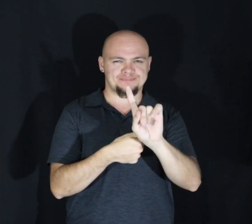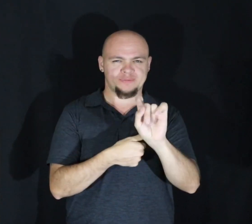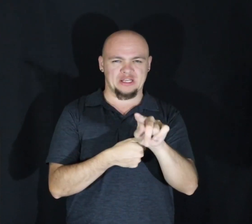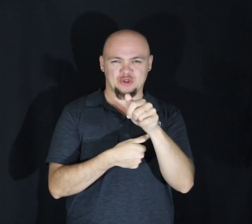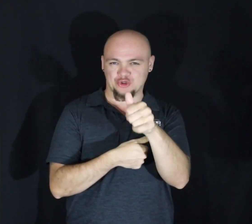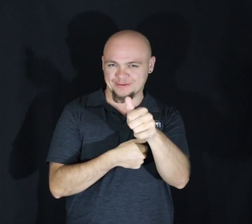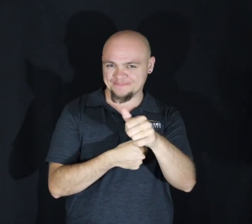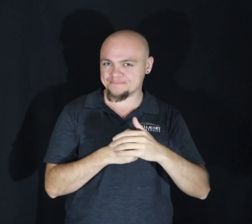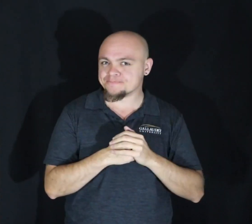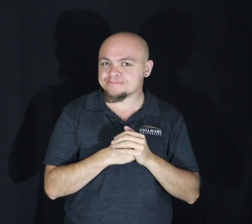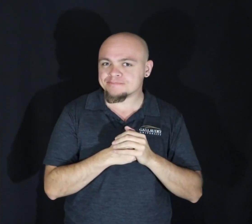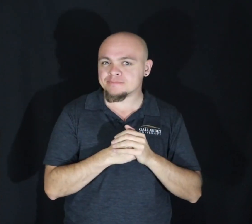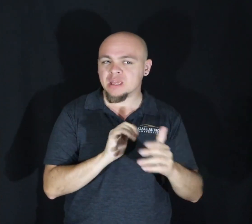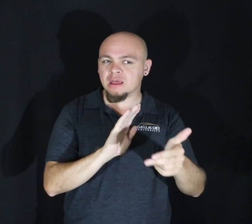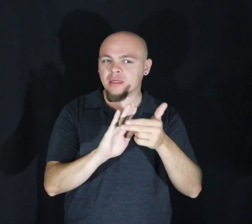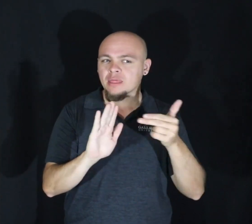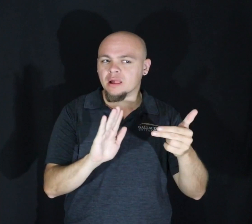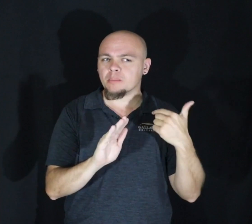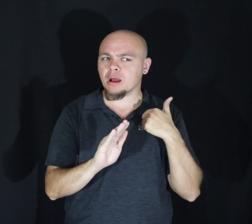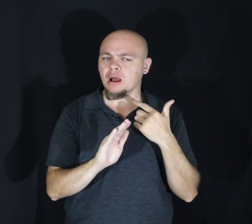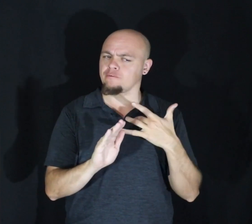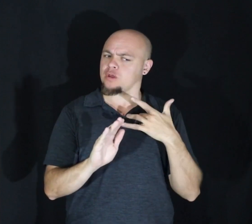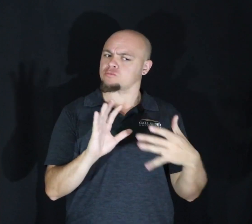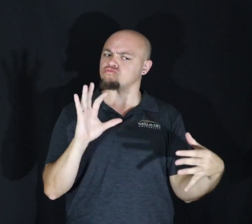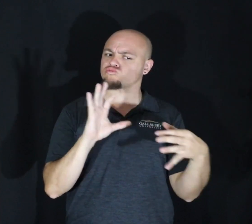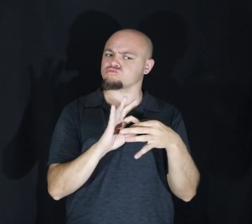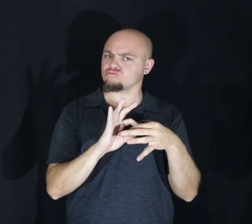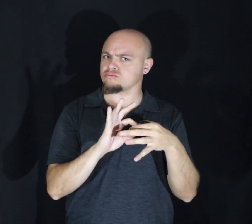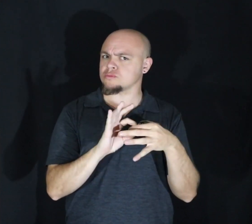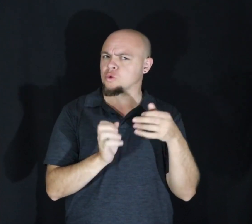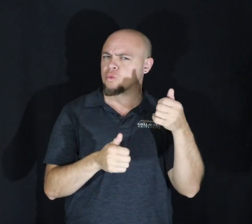ourselves, what are the labels I identify with?